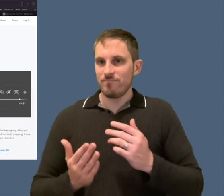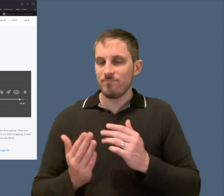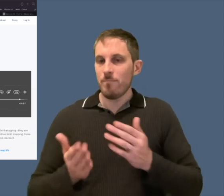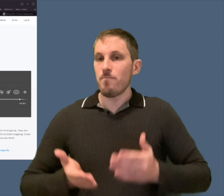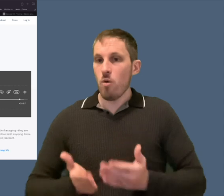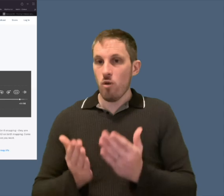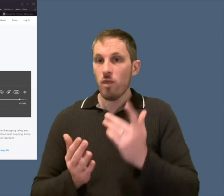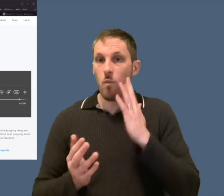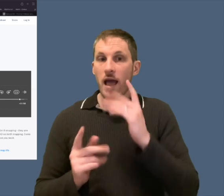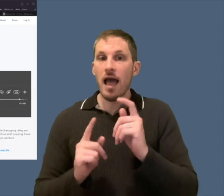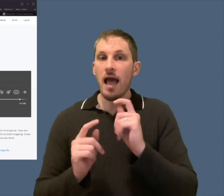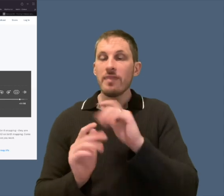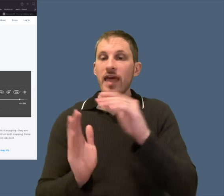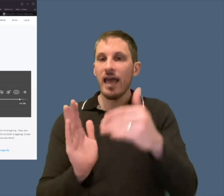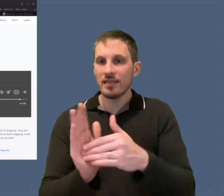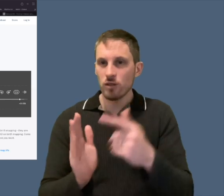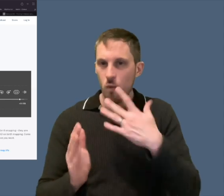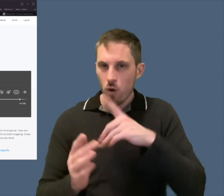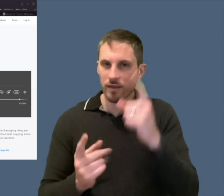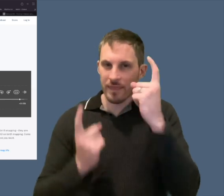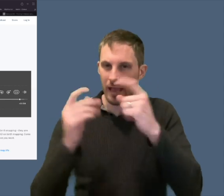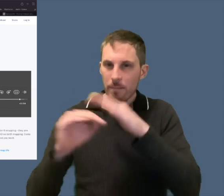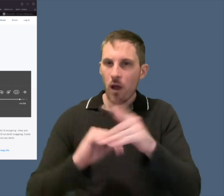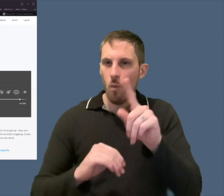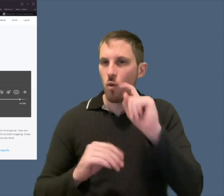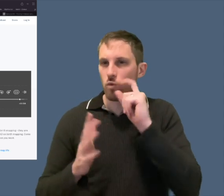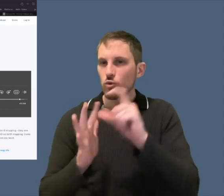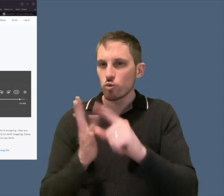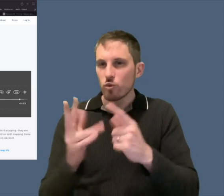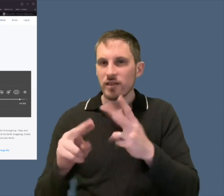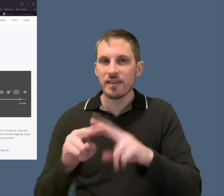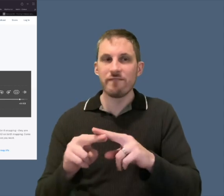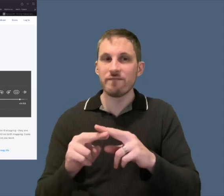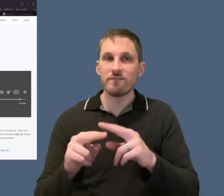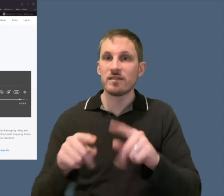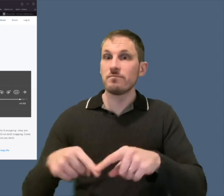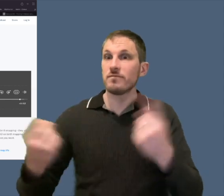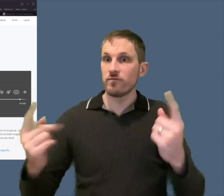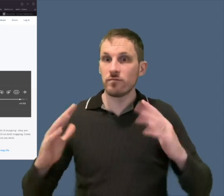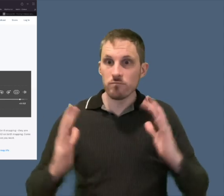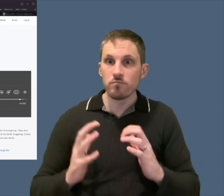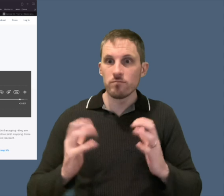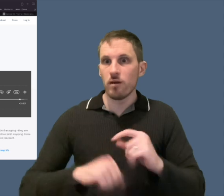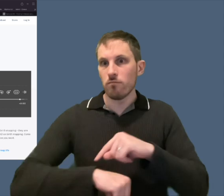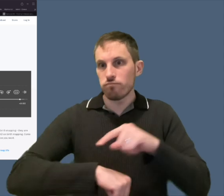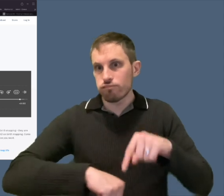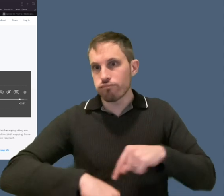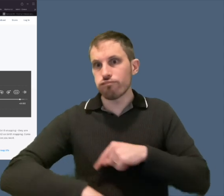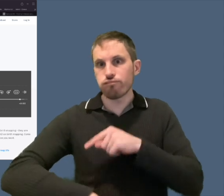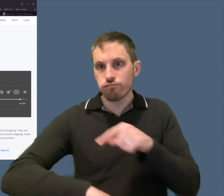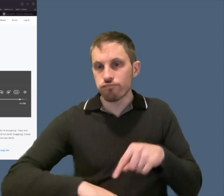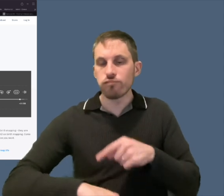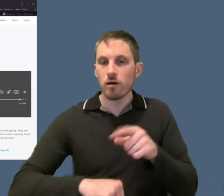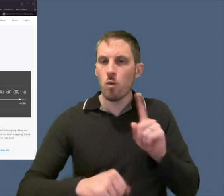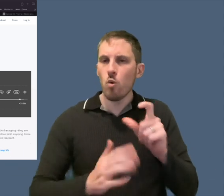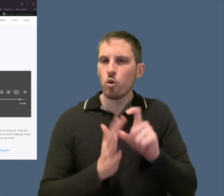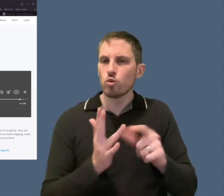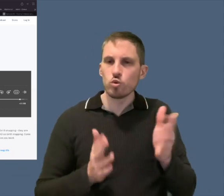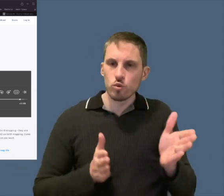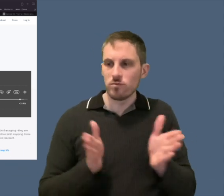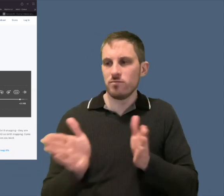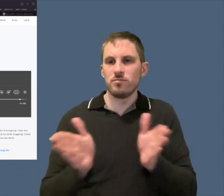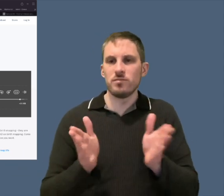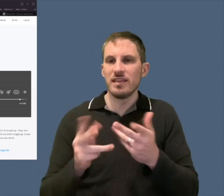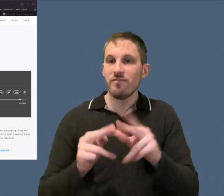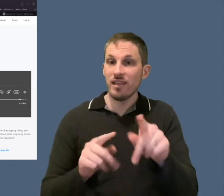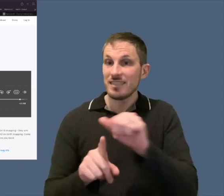at the other end, you want them to think about, what are you going to do if it's a marathon? What if it's a really long birth? So those scenarios, if they